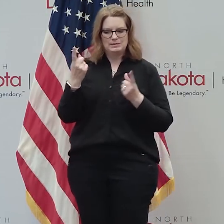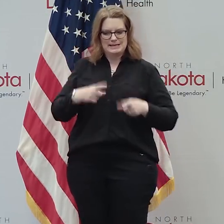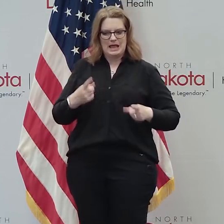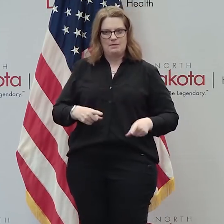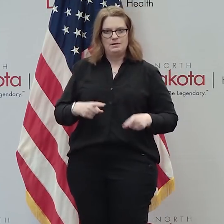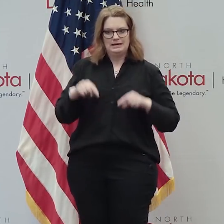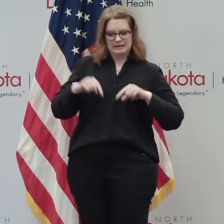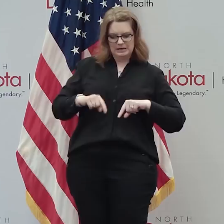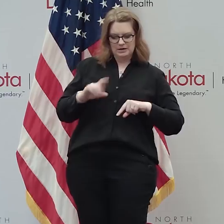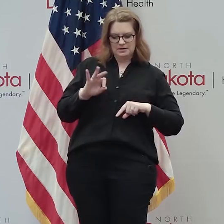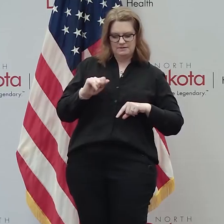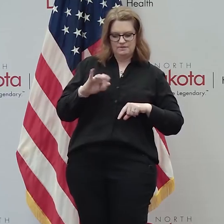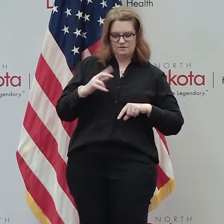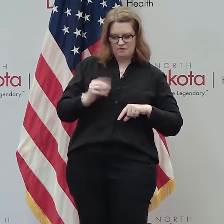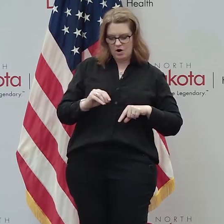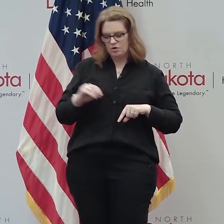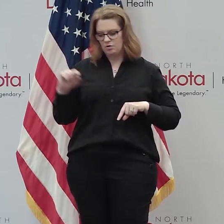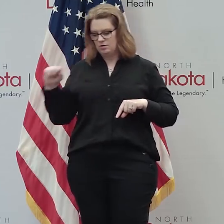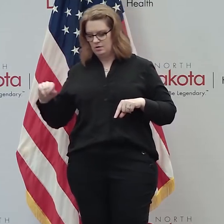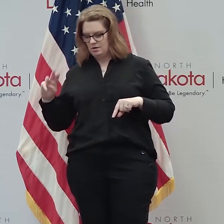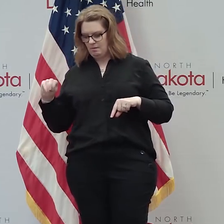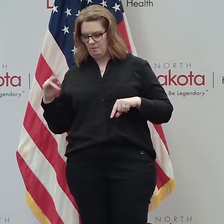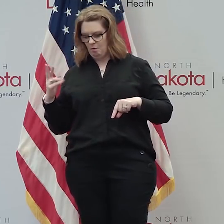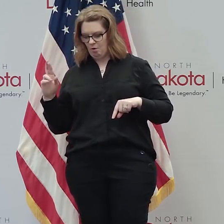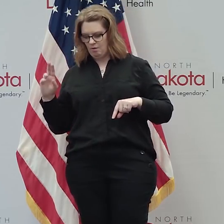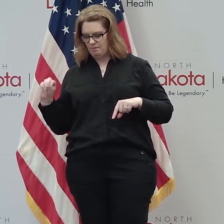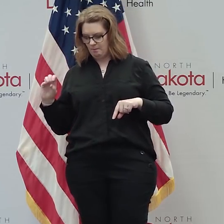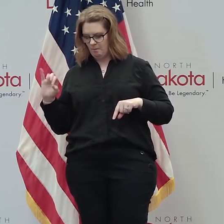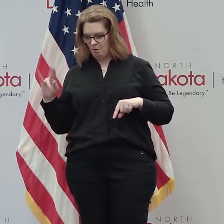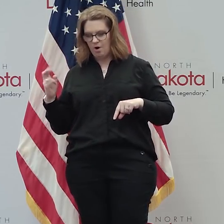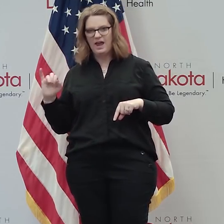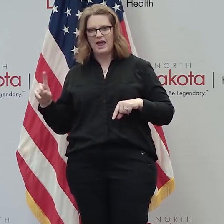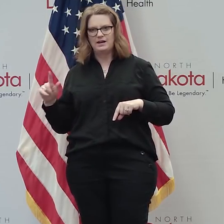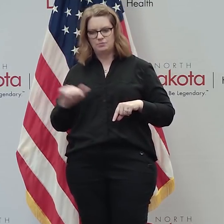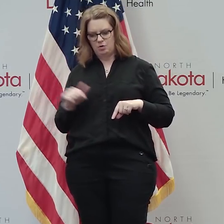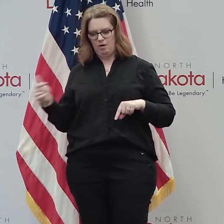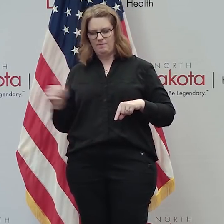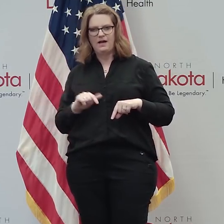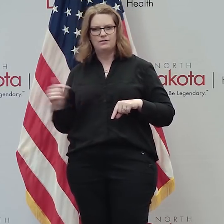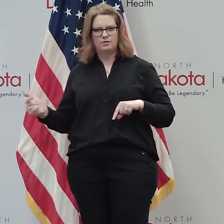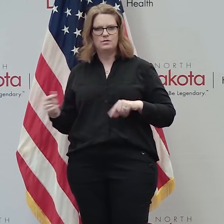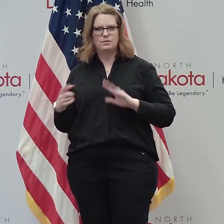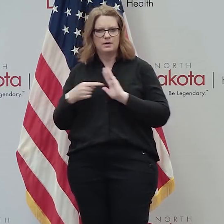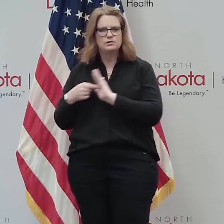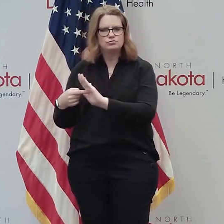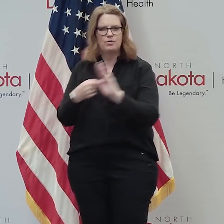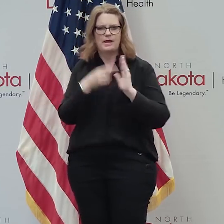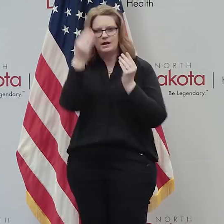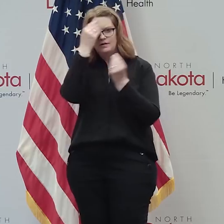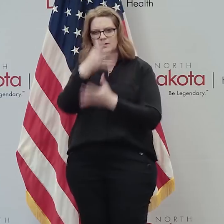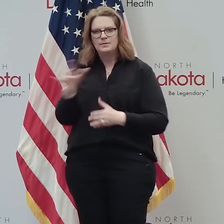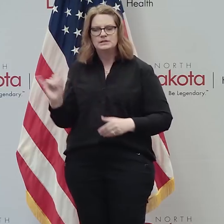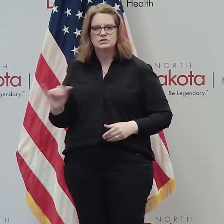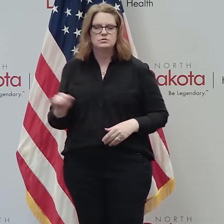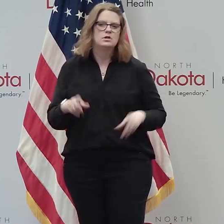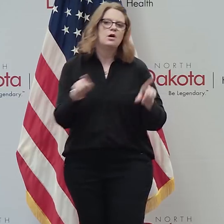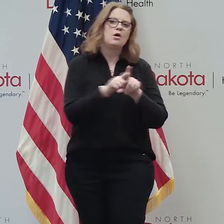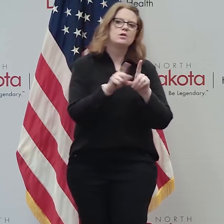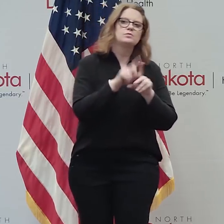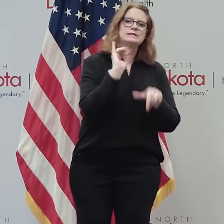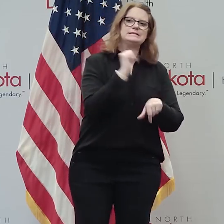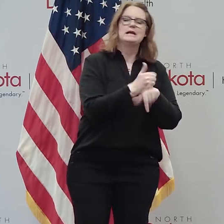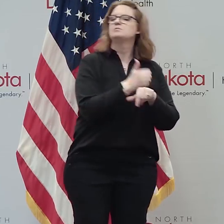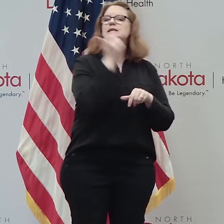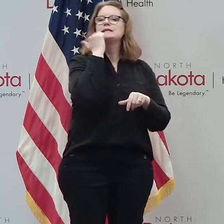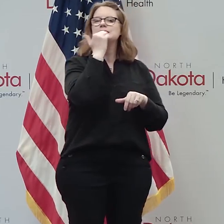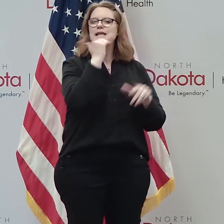got addresses of people in both states. Also, we talked earlier this week about establishing daily testing